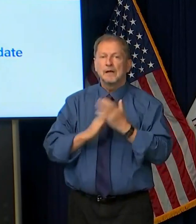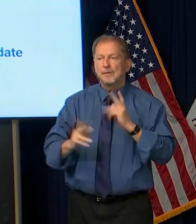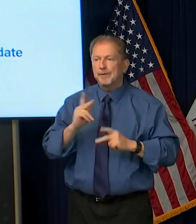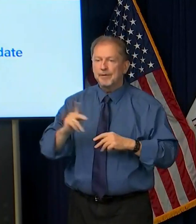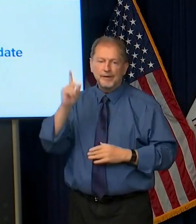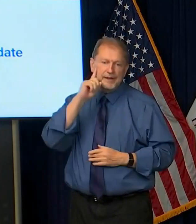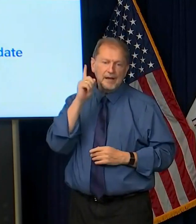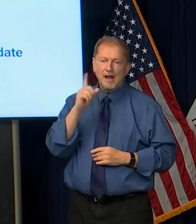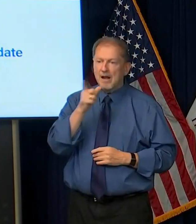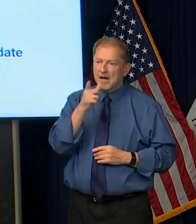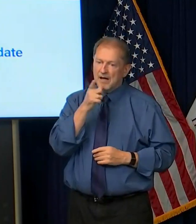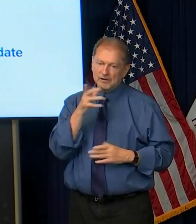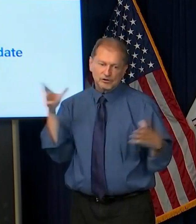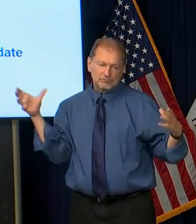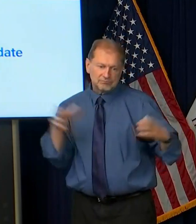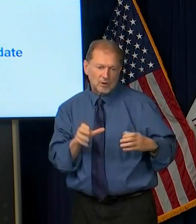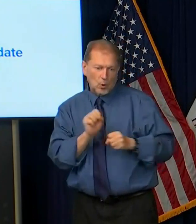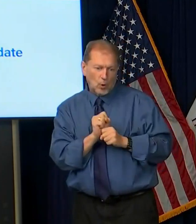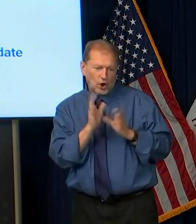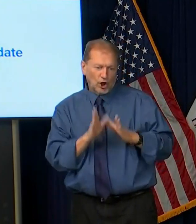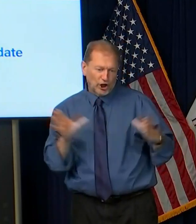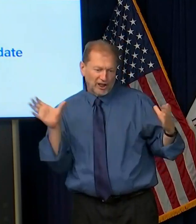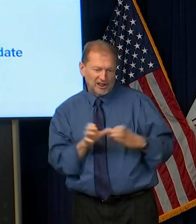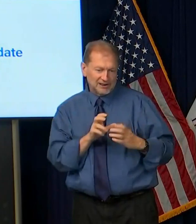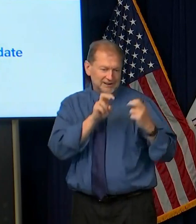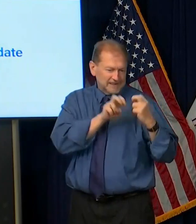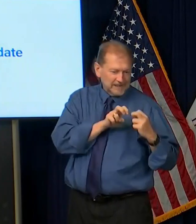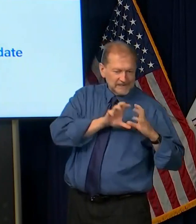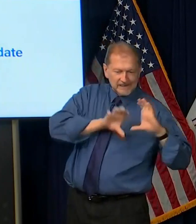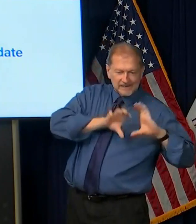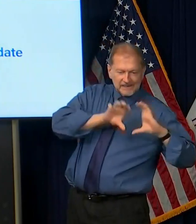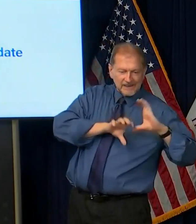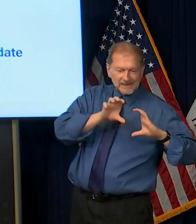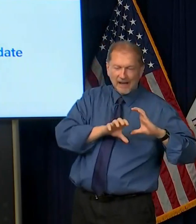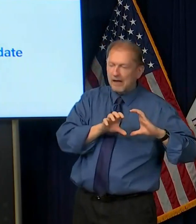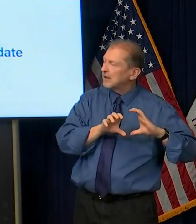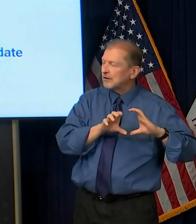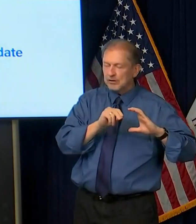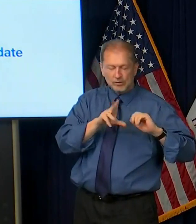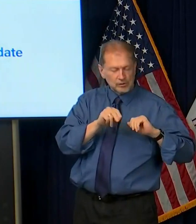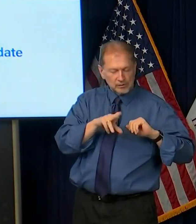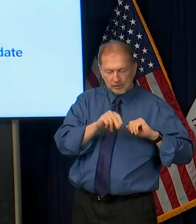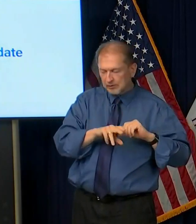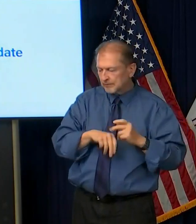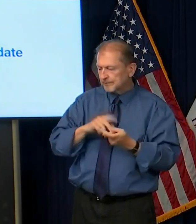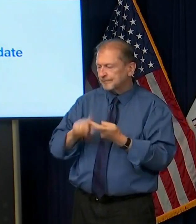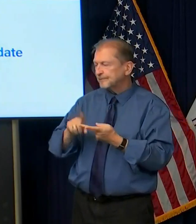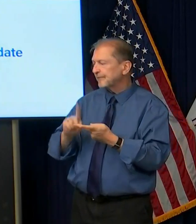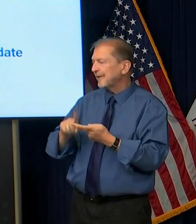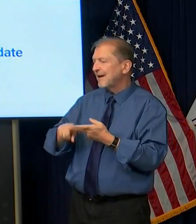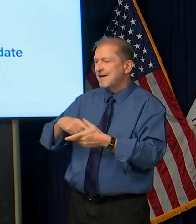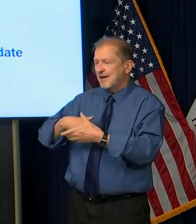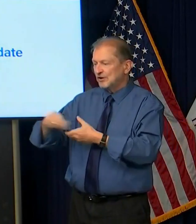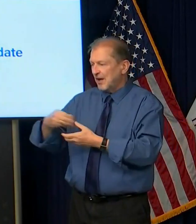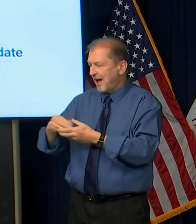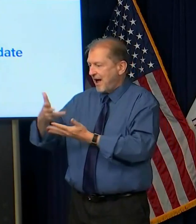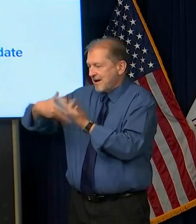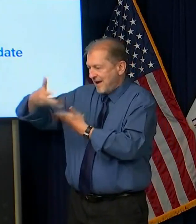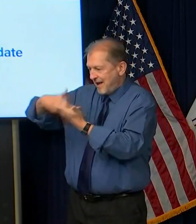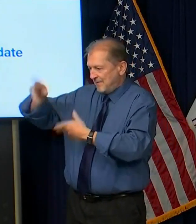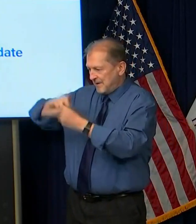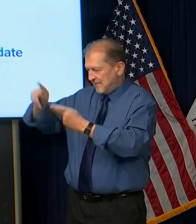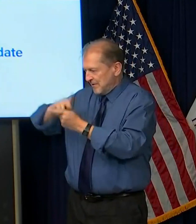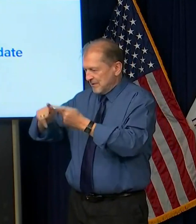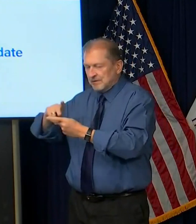for lunch, not maintaining distance, going out for breaks outside without distance, without